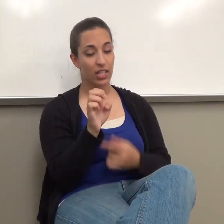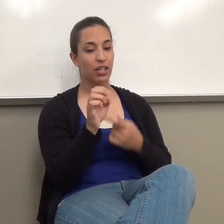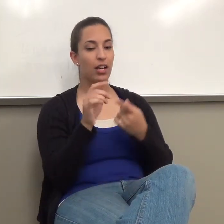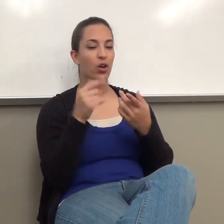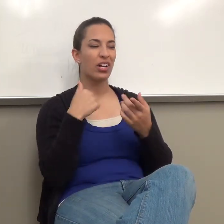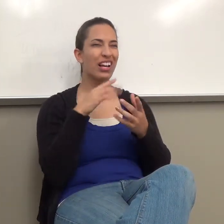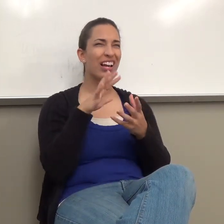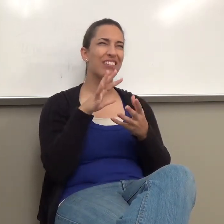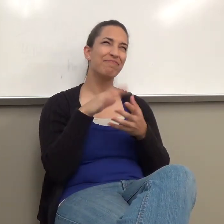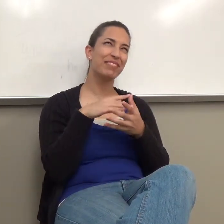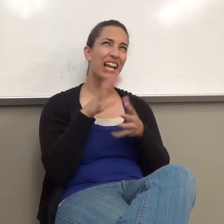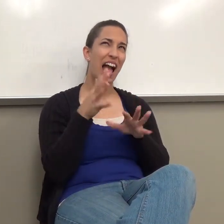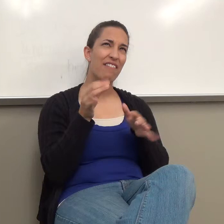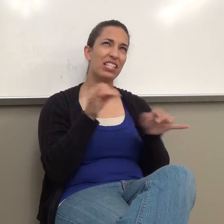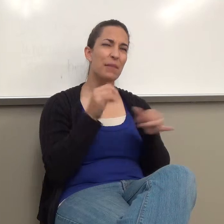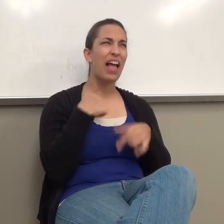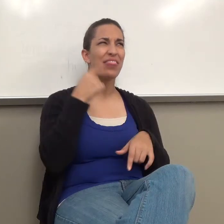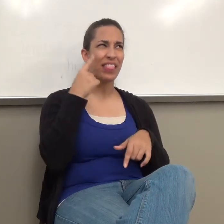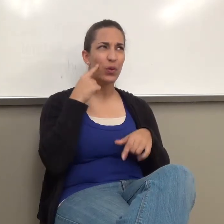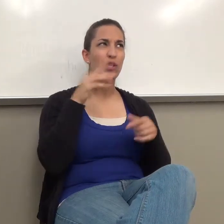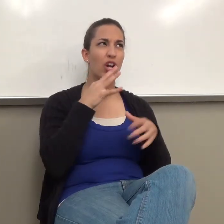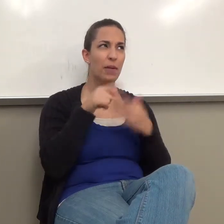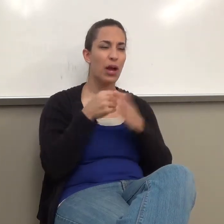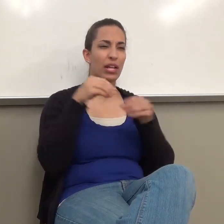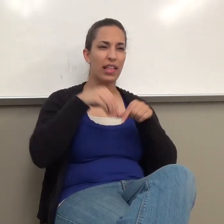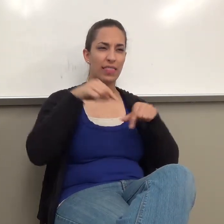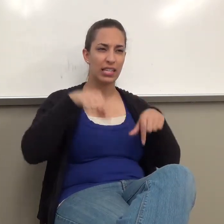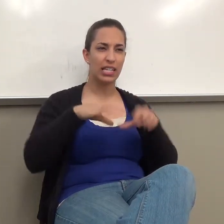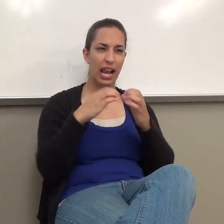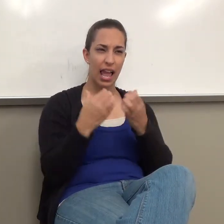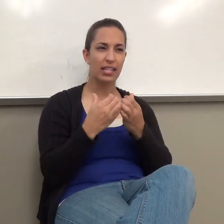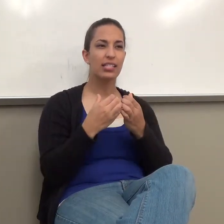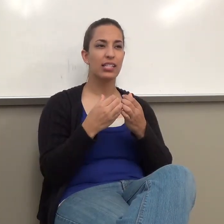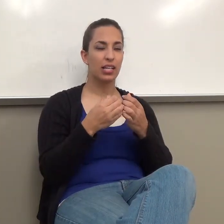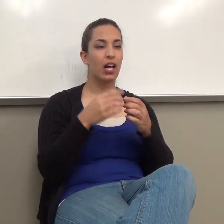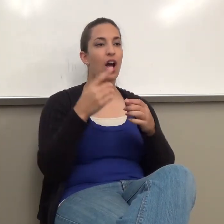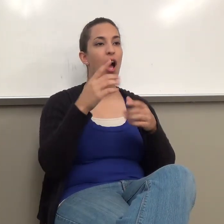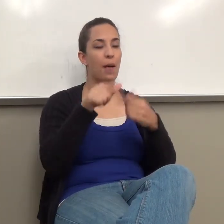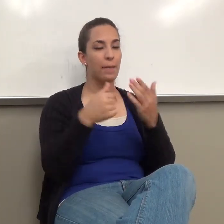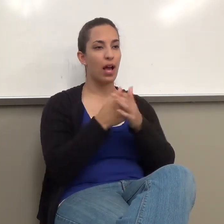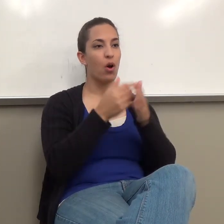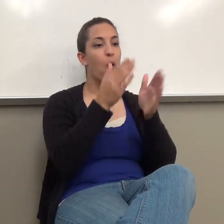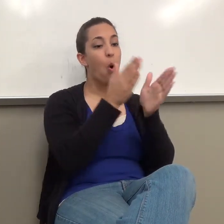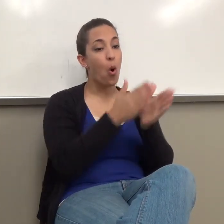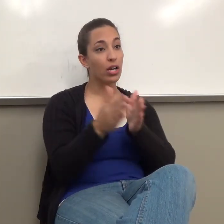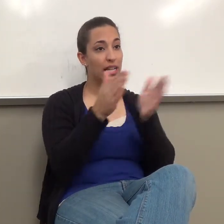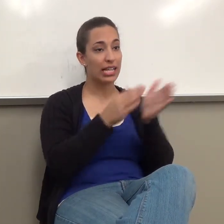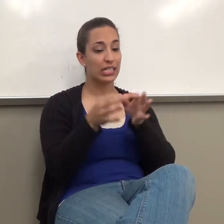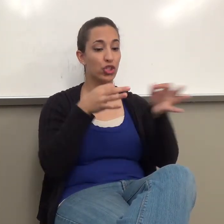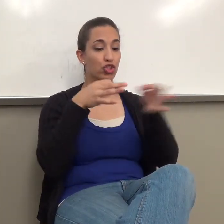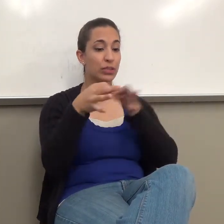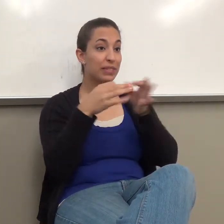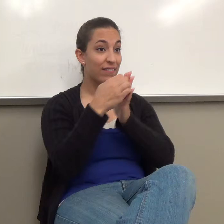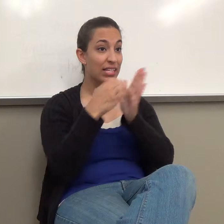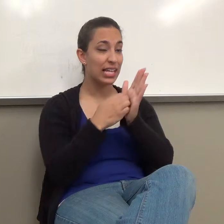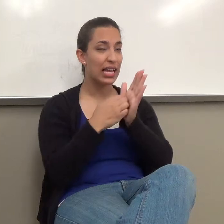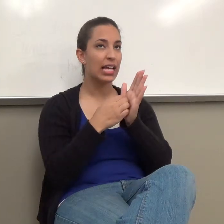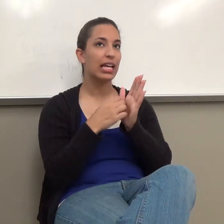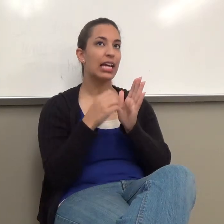did in this class, about organizing the description essay by saying,